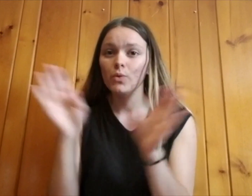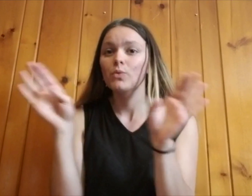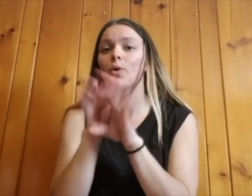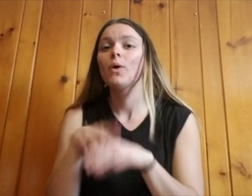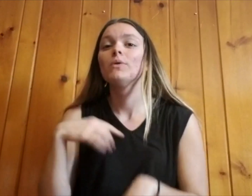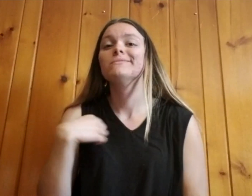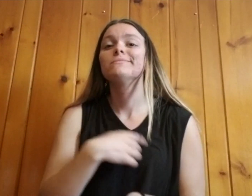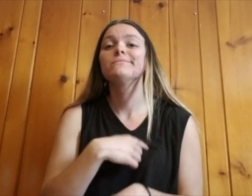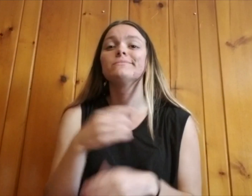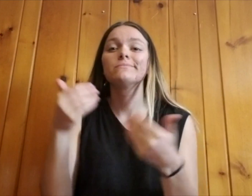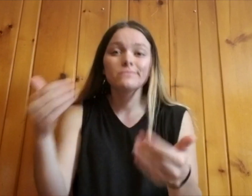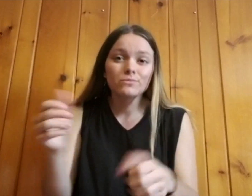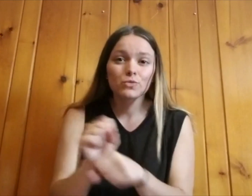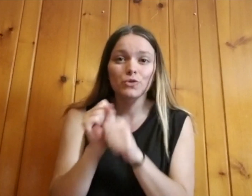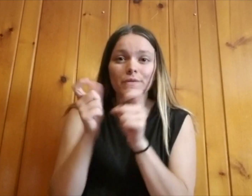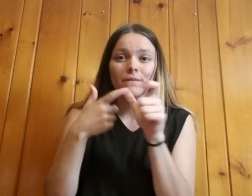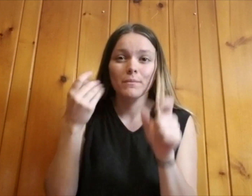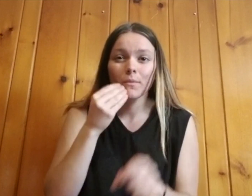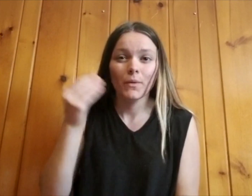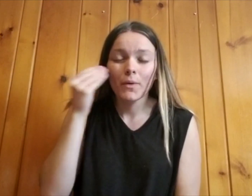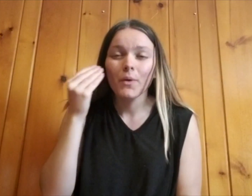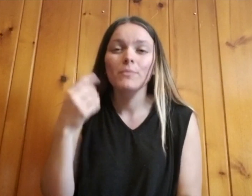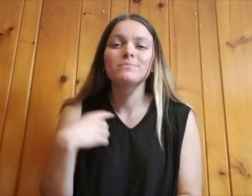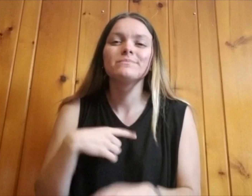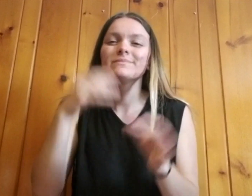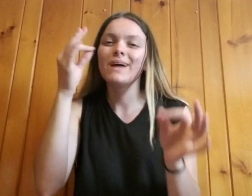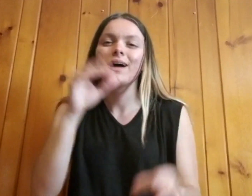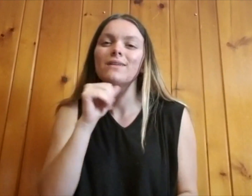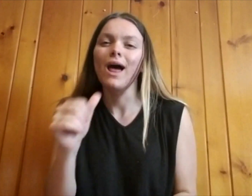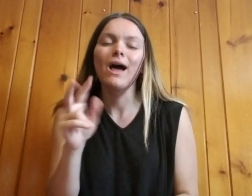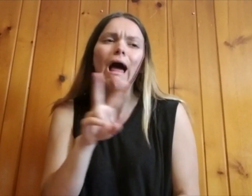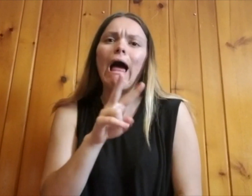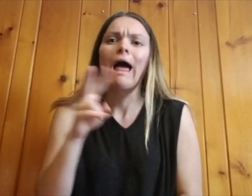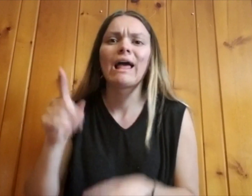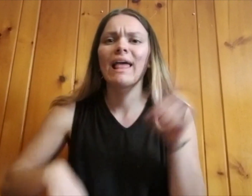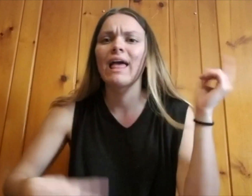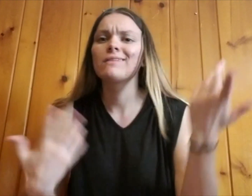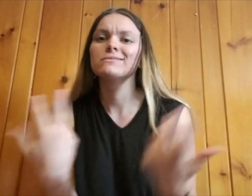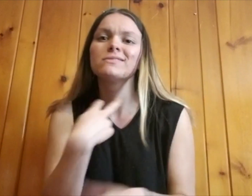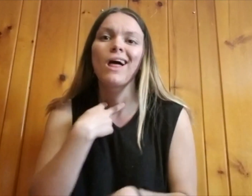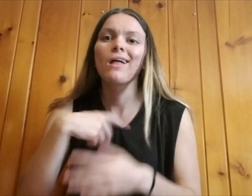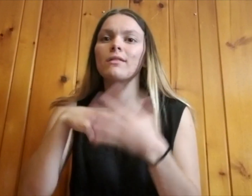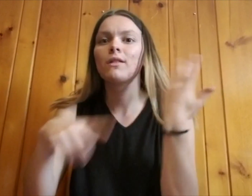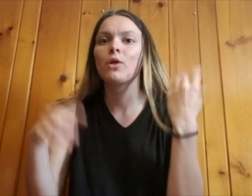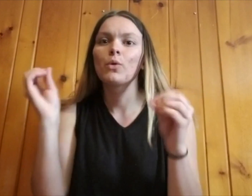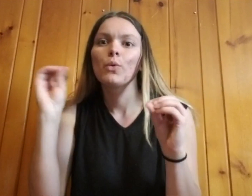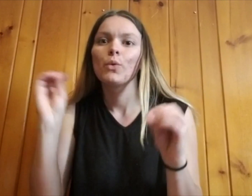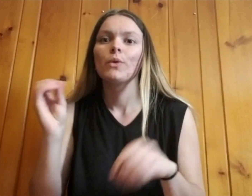I know school's been closed, and we decided to continue working from home instead of panicking and believing we couldn't do